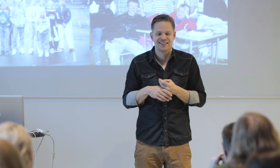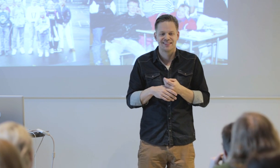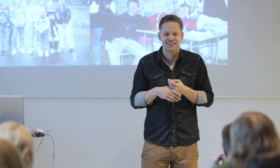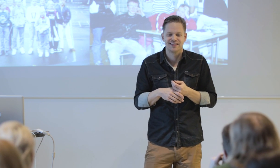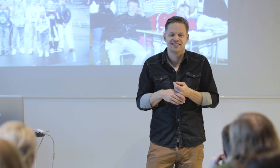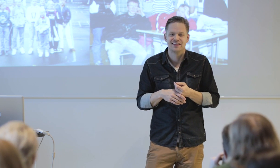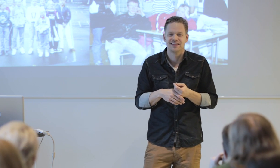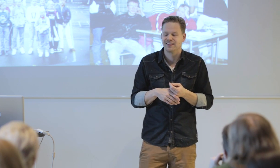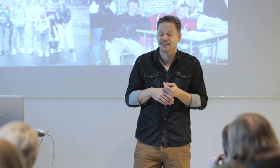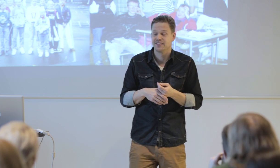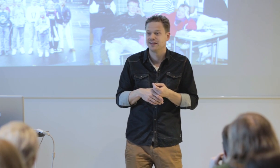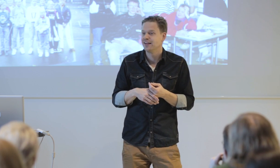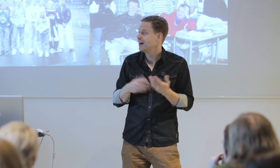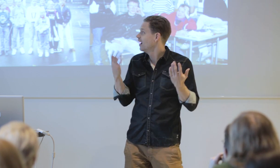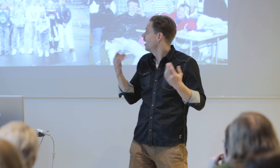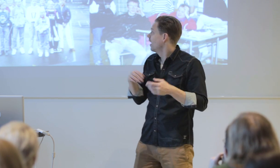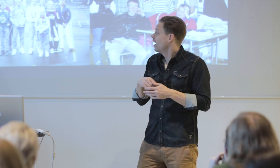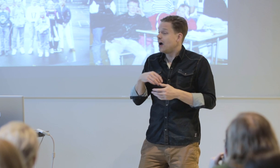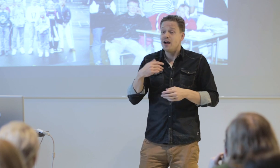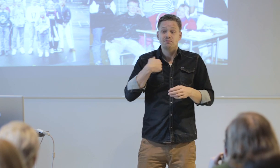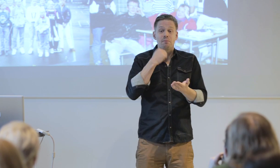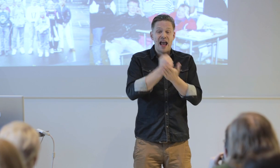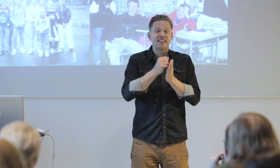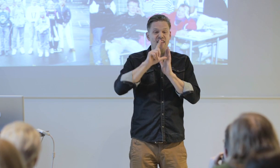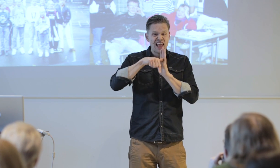that's not an accurate translation if you think about it. Yeah. So